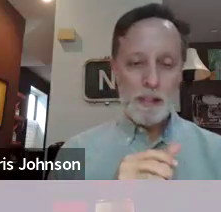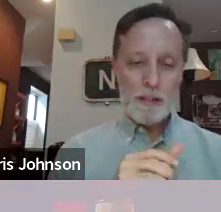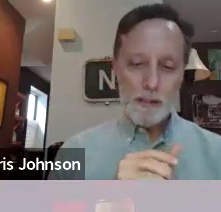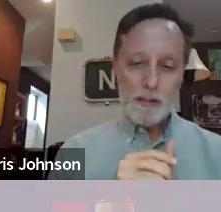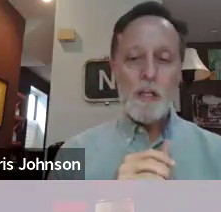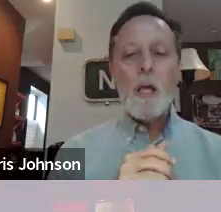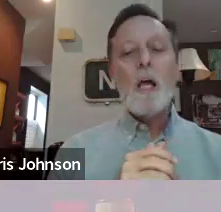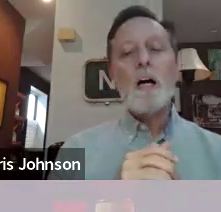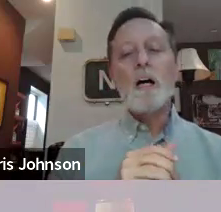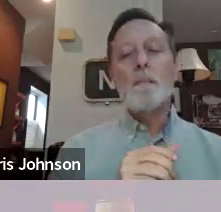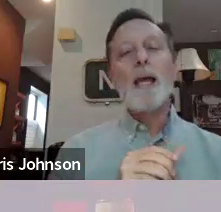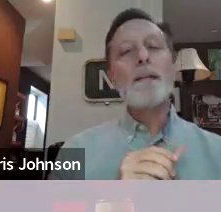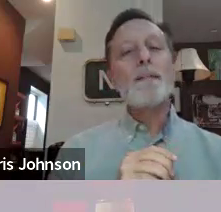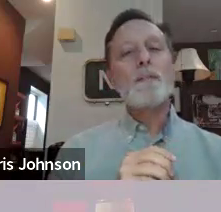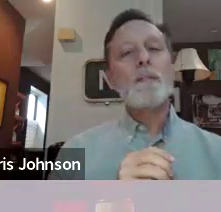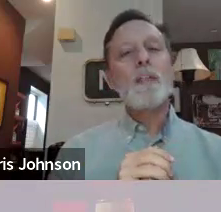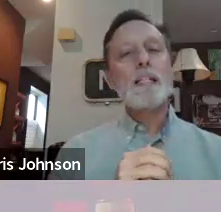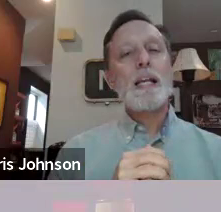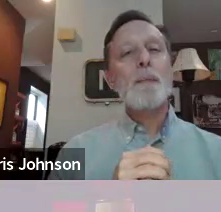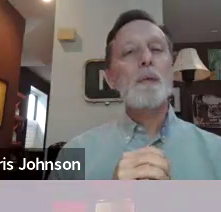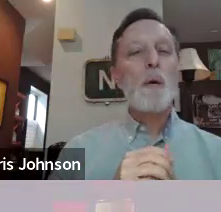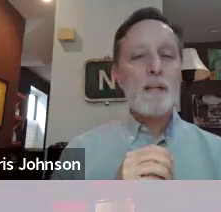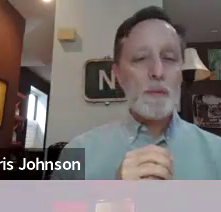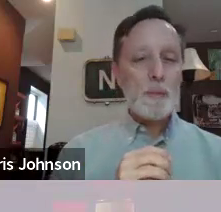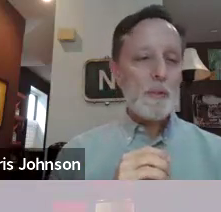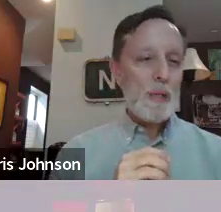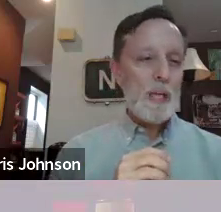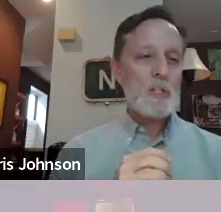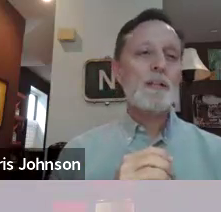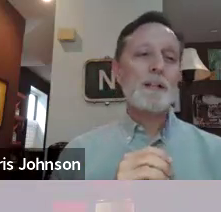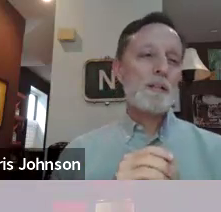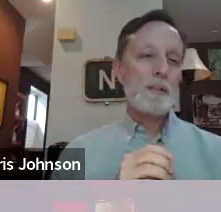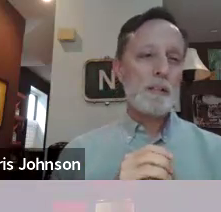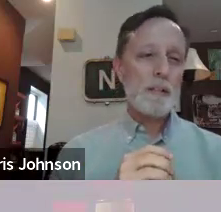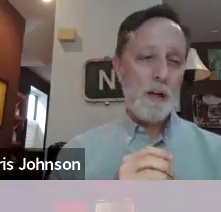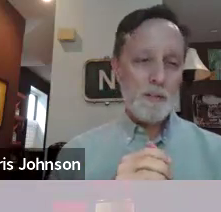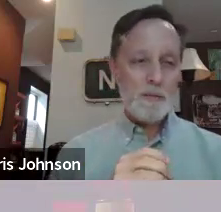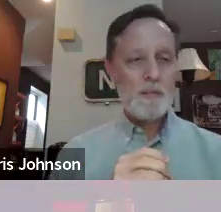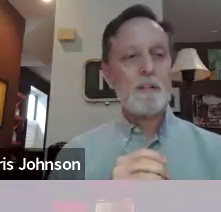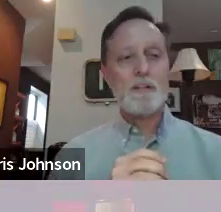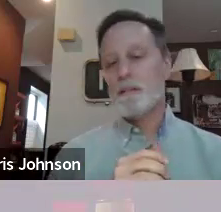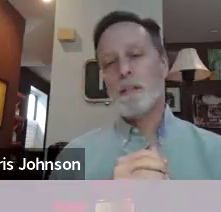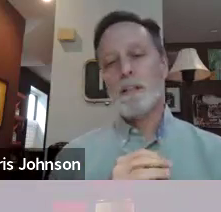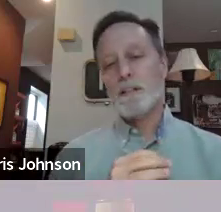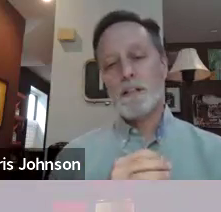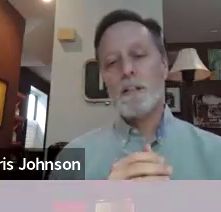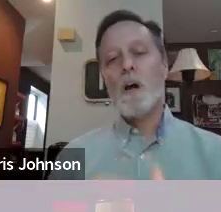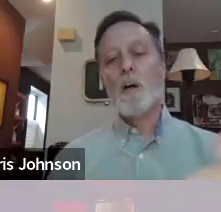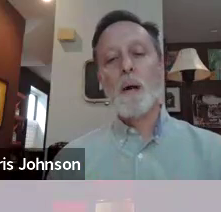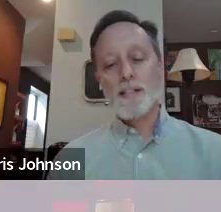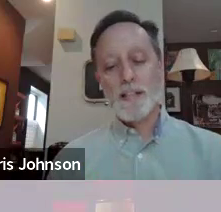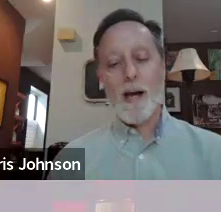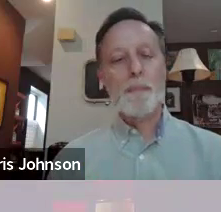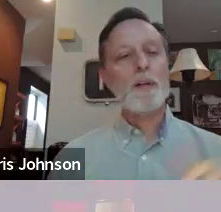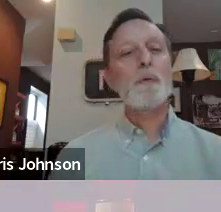much trouble as selling liquor. And things can happen away from your location that can still lead to lawsuits. Like